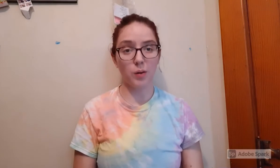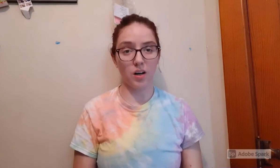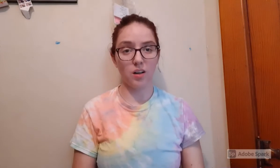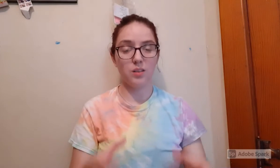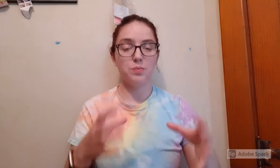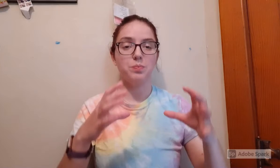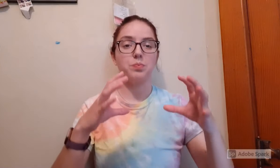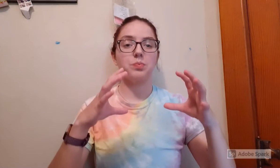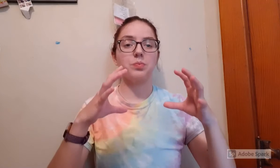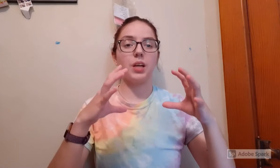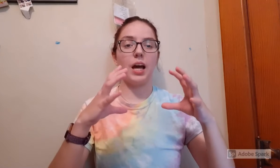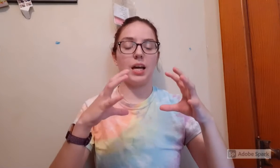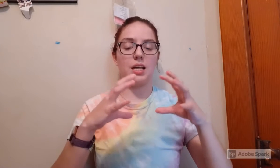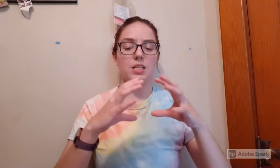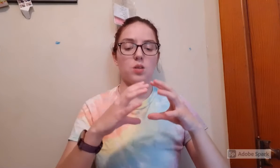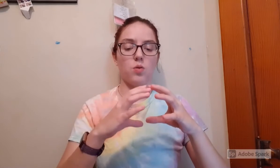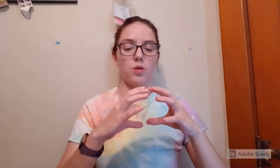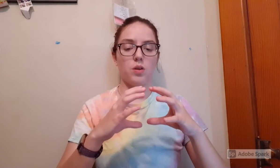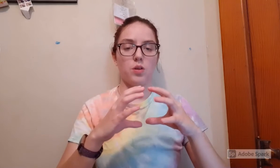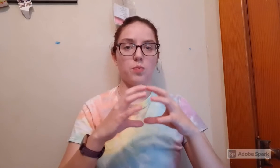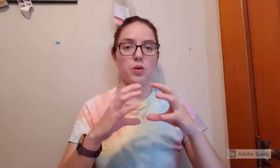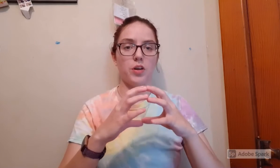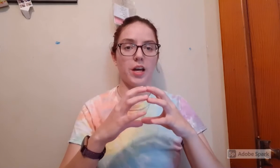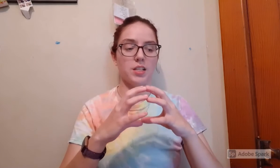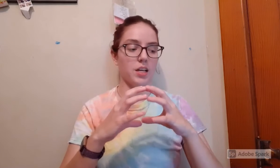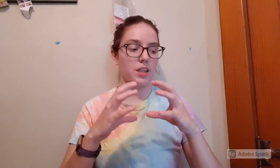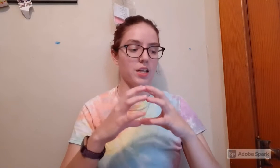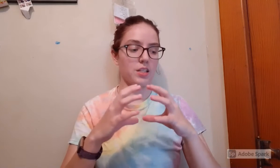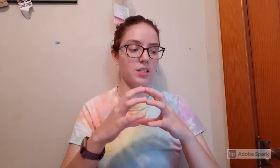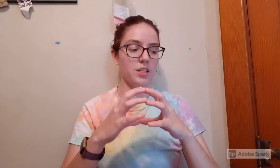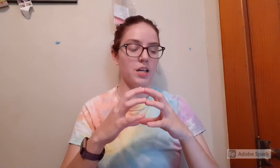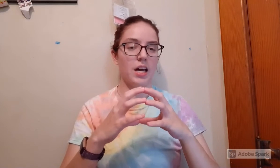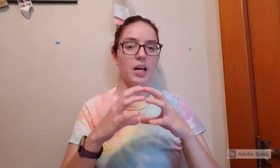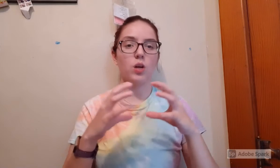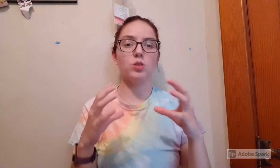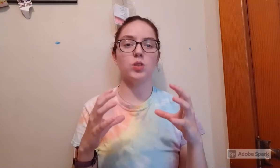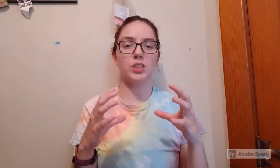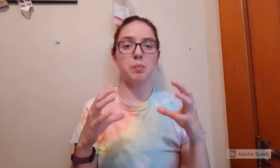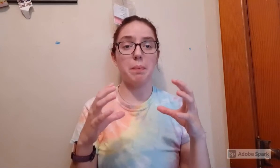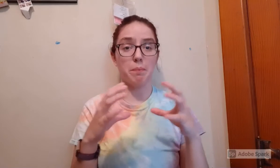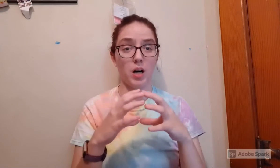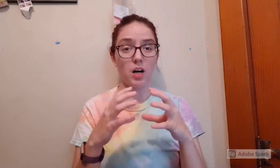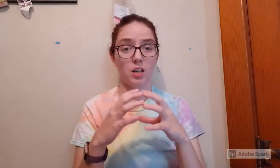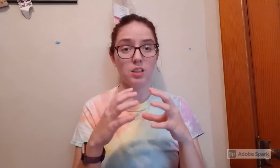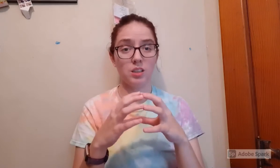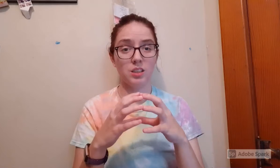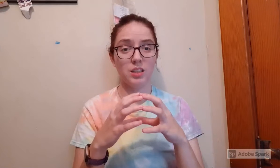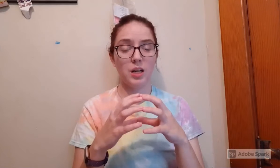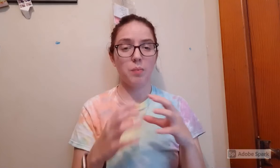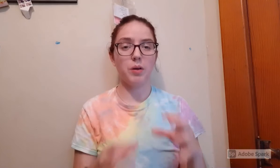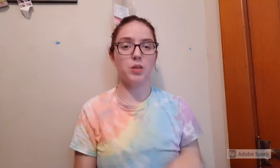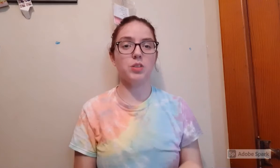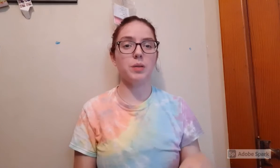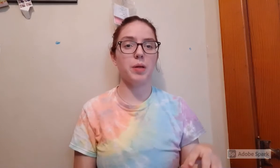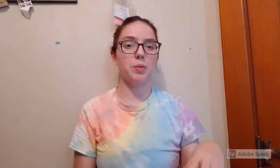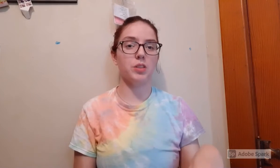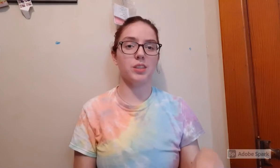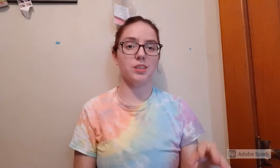Softball is you put your hands like this. It could also just mean ball, but usually people just